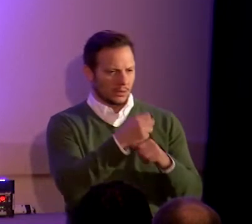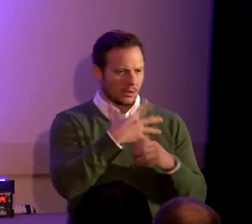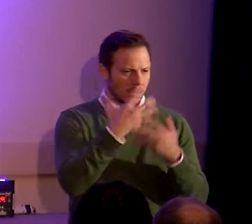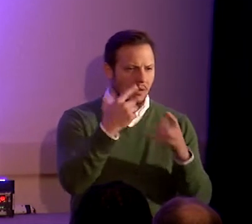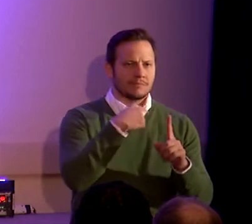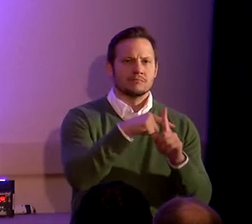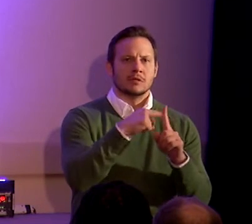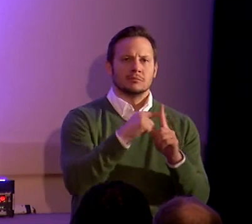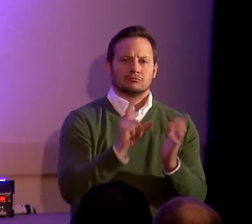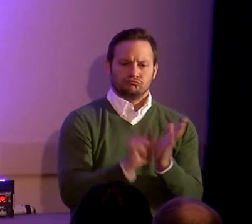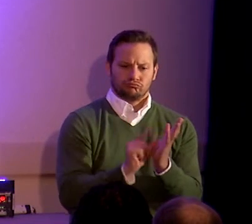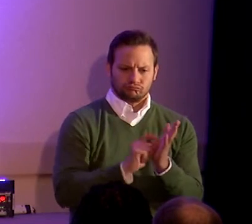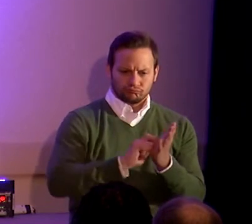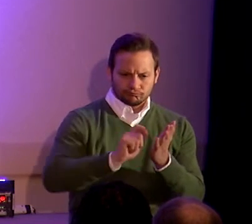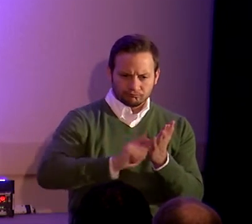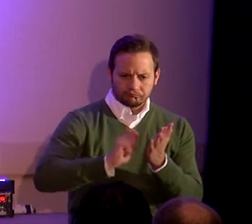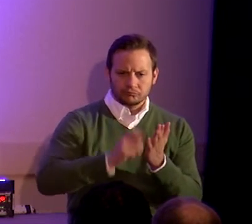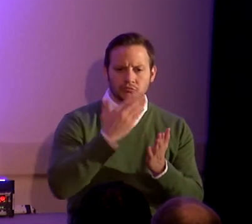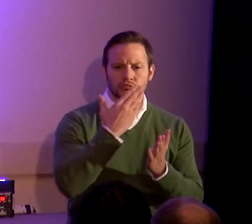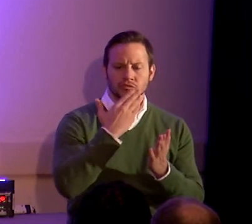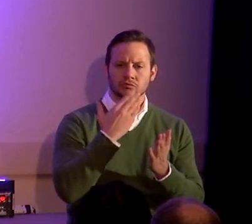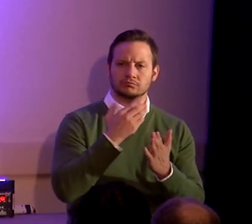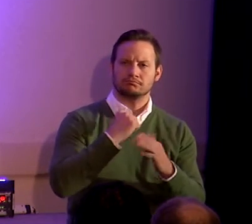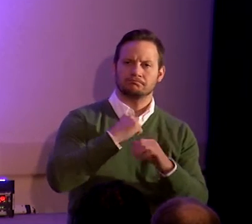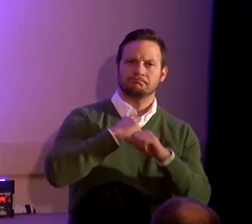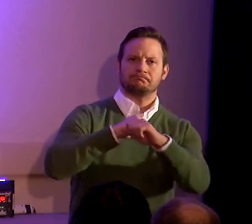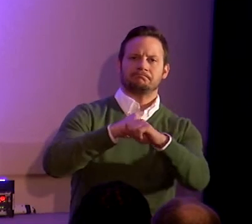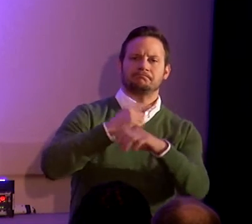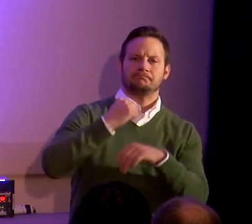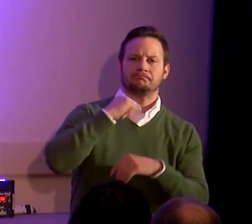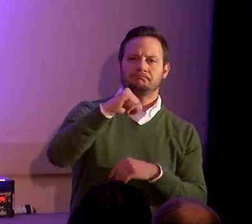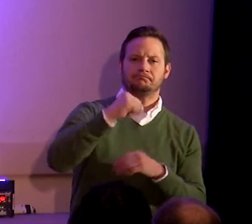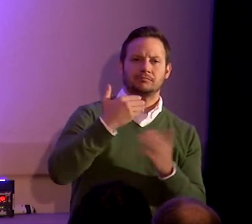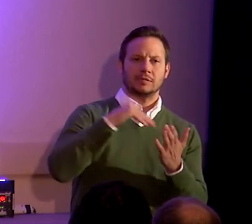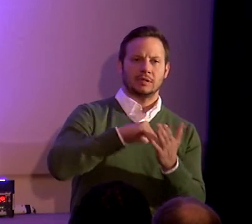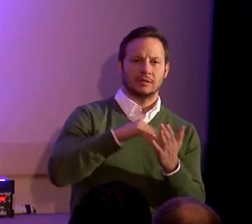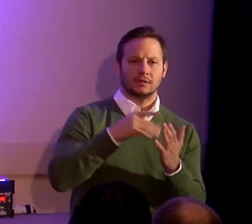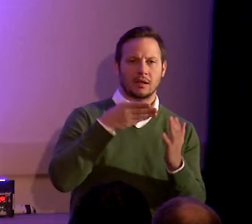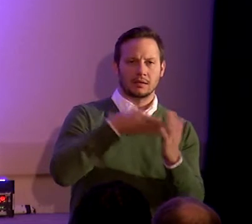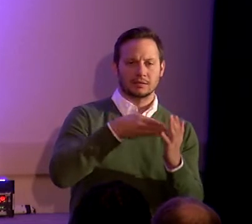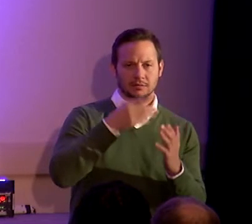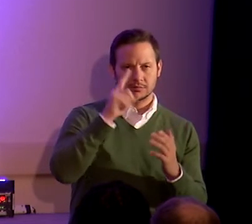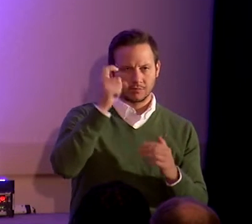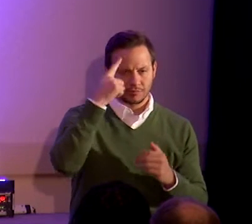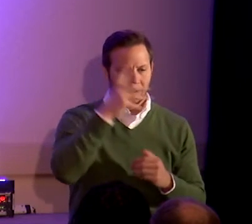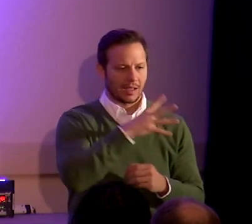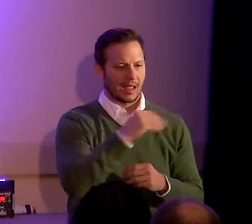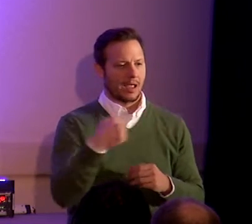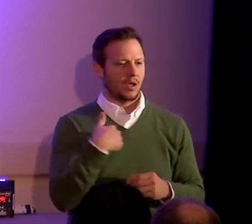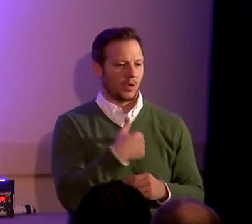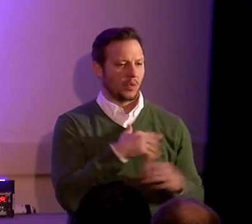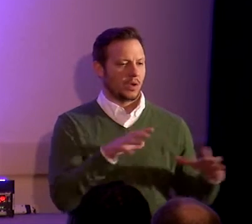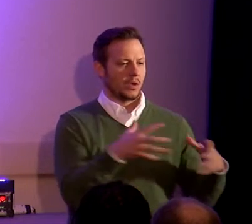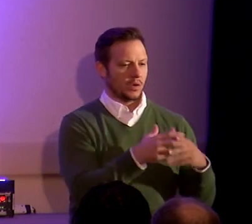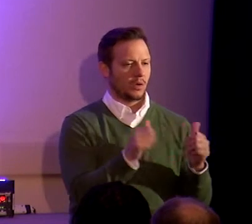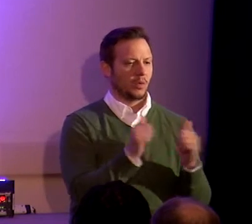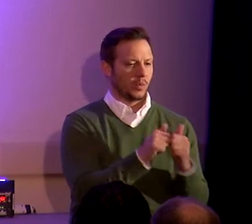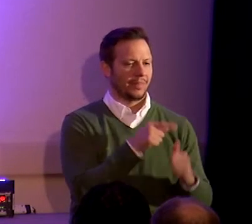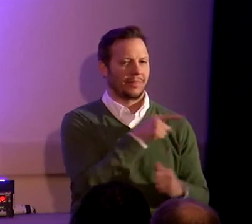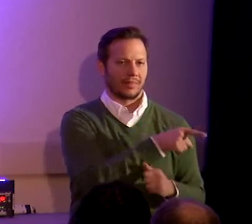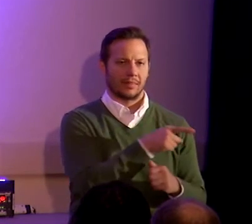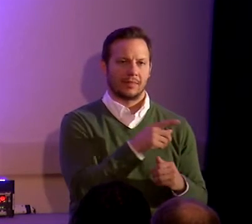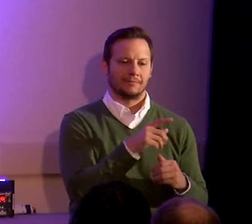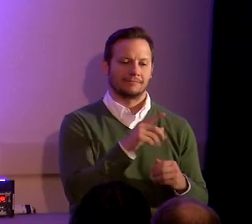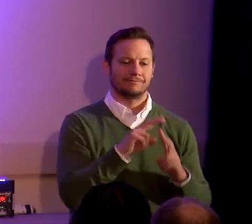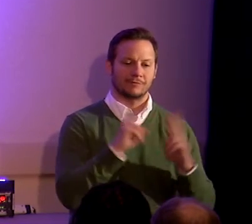against religionists and government, while at the same time, we were standing alongside politically vulnerable groups of people who've been marginalized by powerful religious